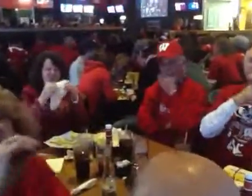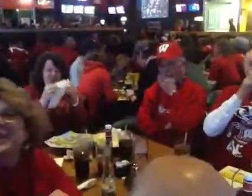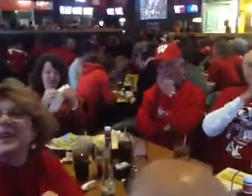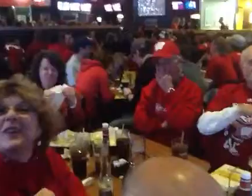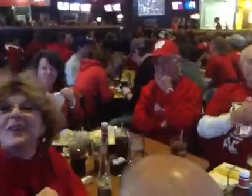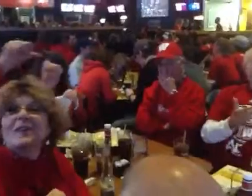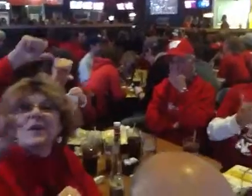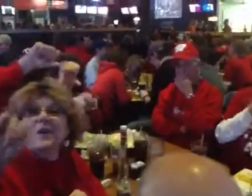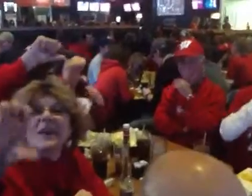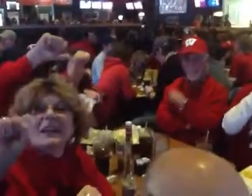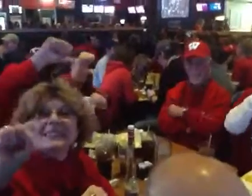Bye-bye. Bye-bye. Hmm.